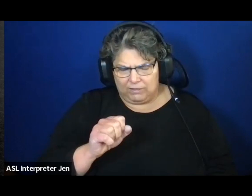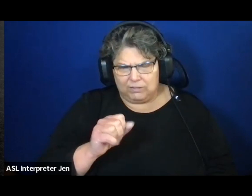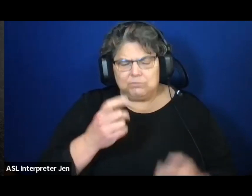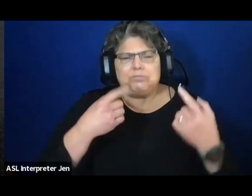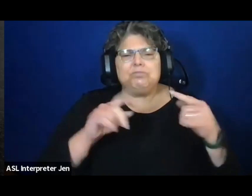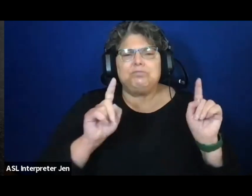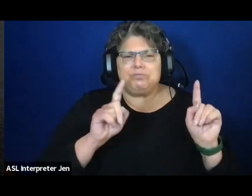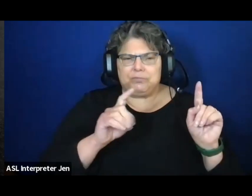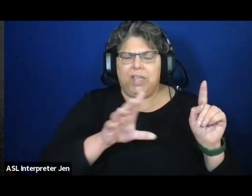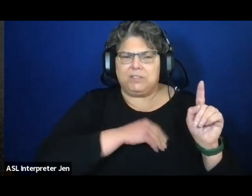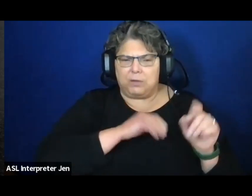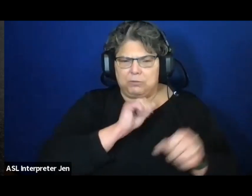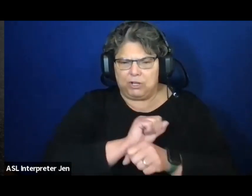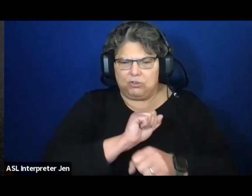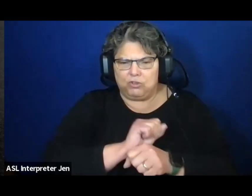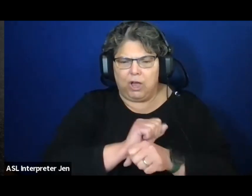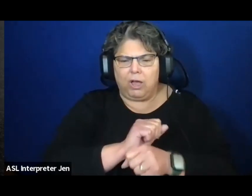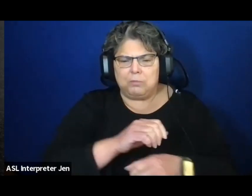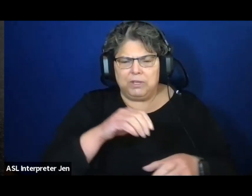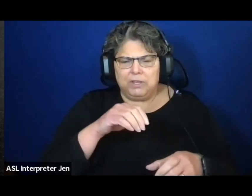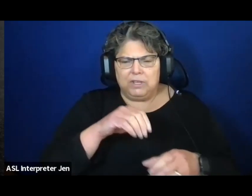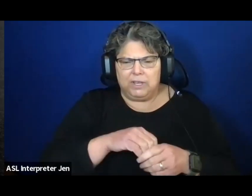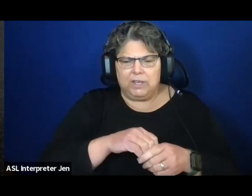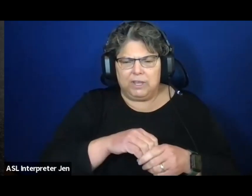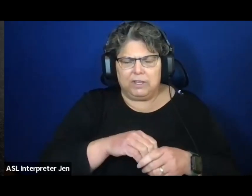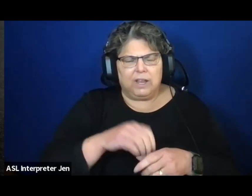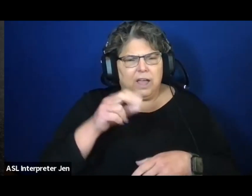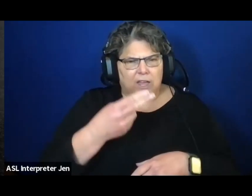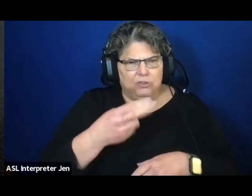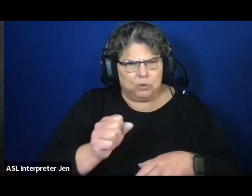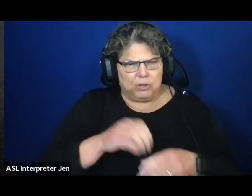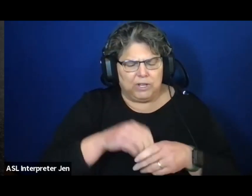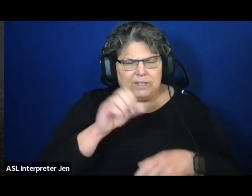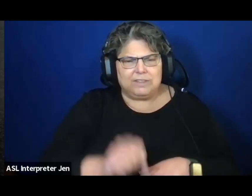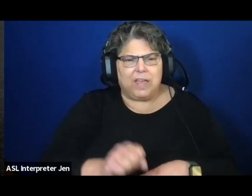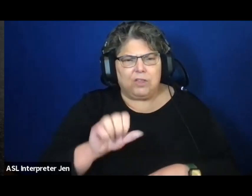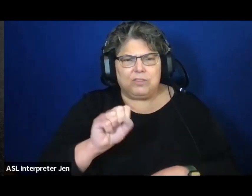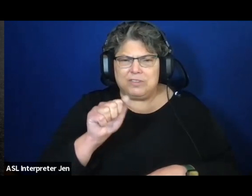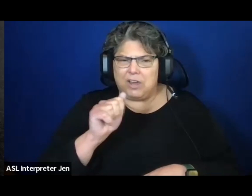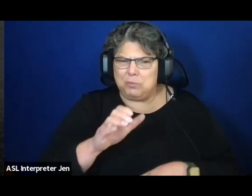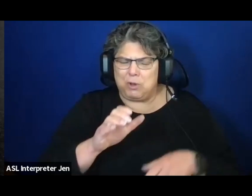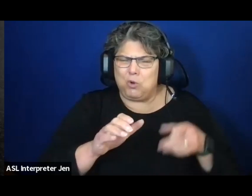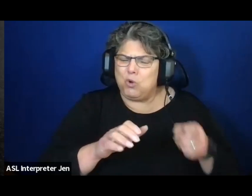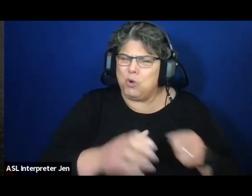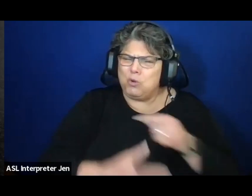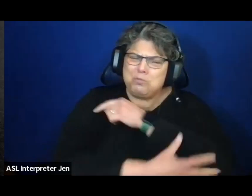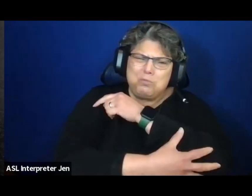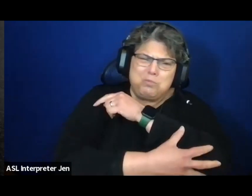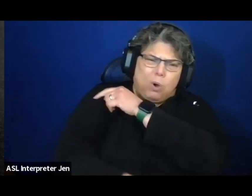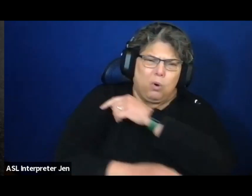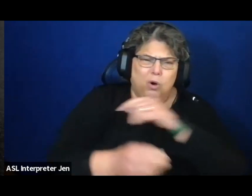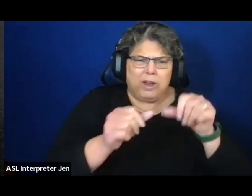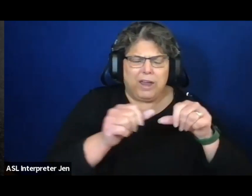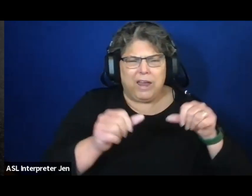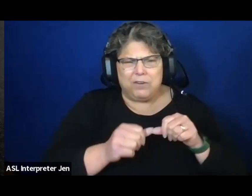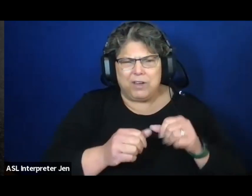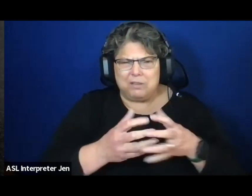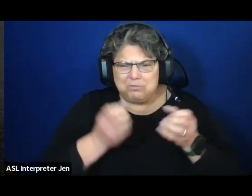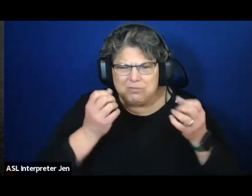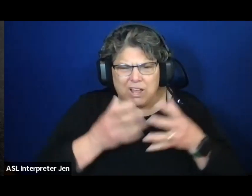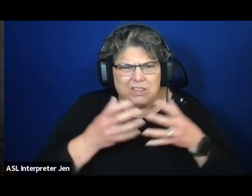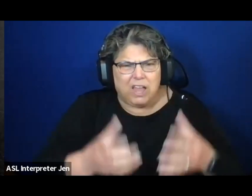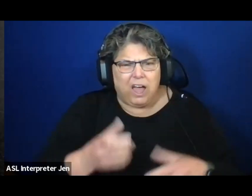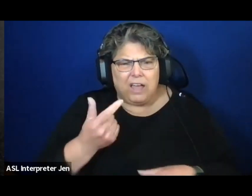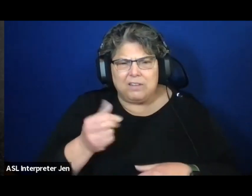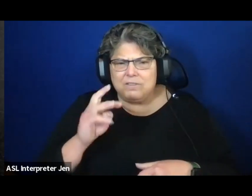at Florin High School in South Sacramento, a neighborhood characterized by poverty and gang violence. When asked why he was drawn